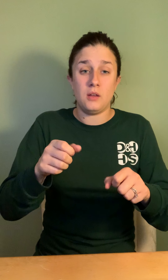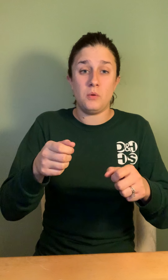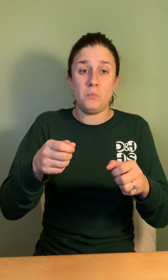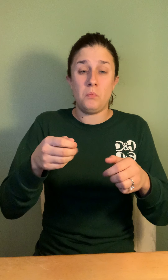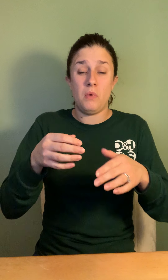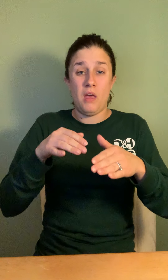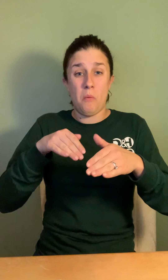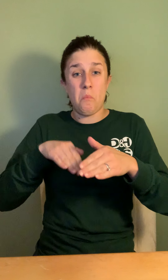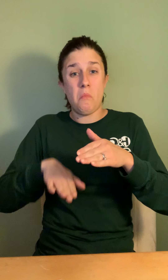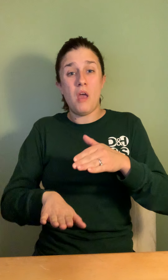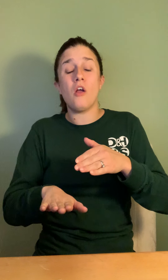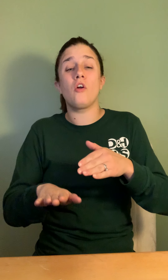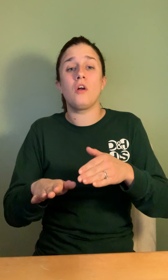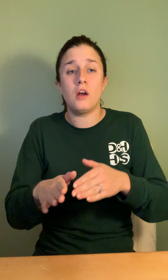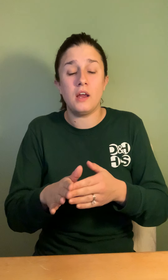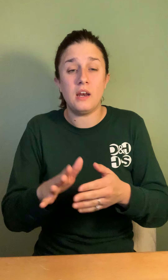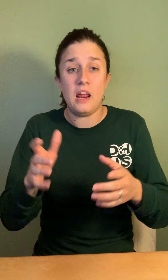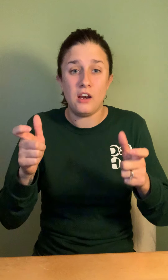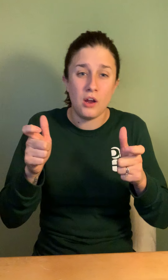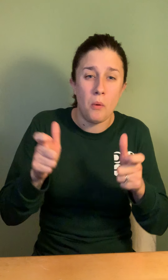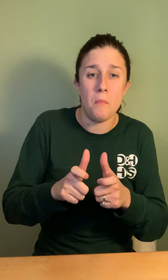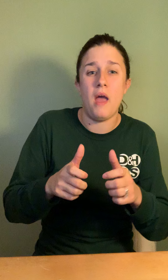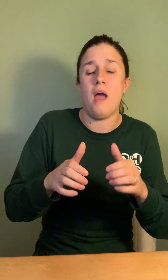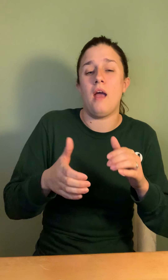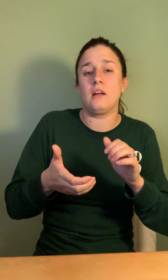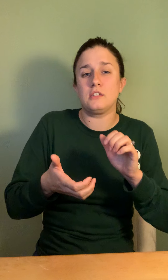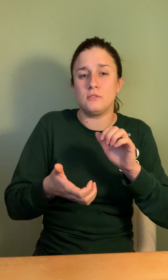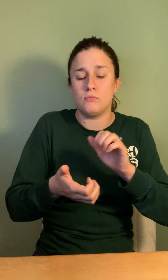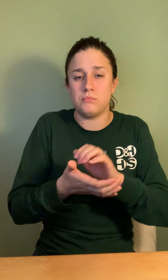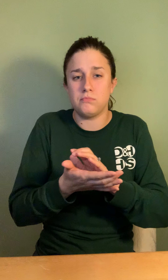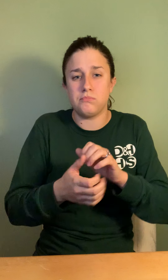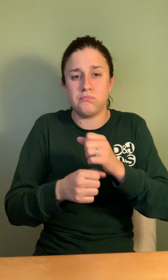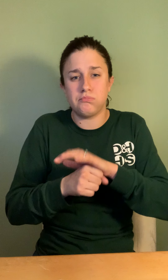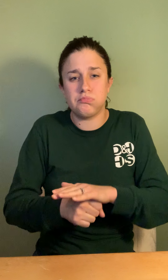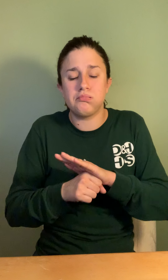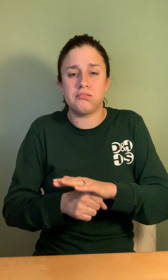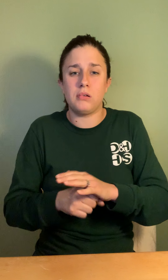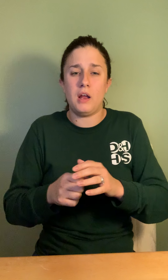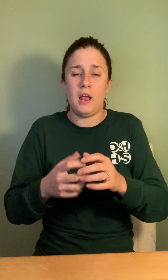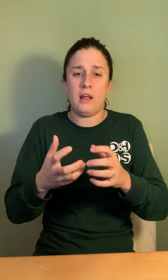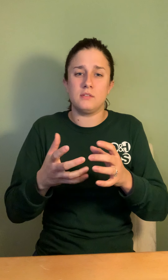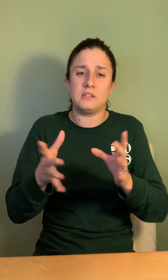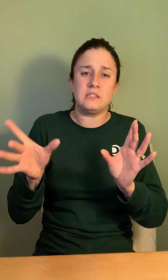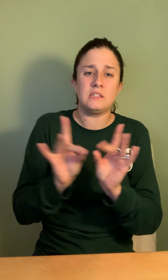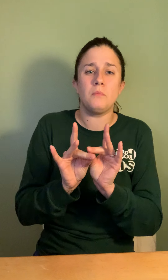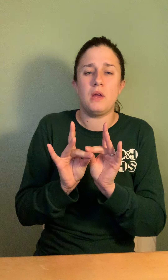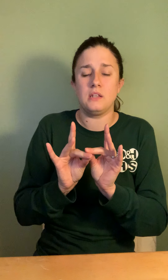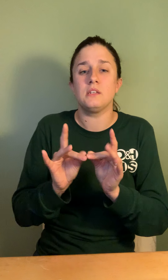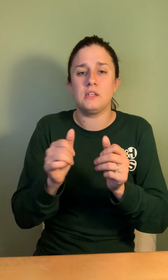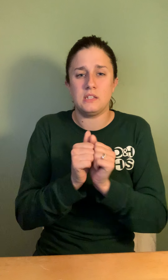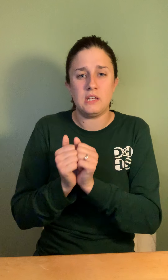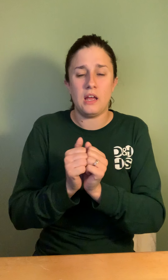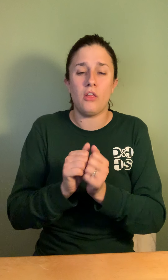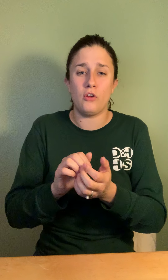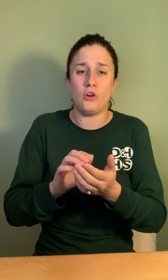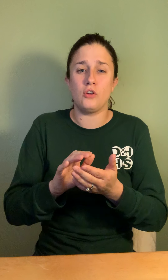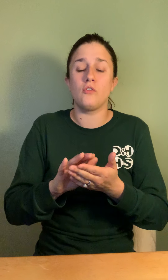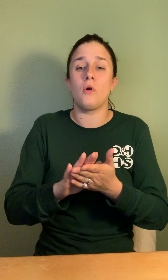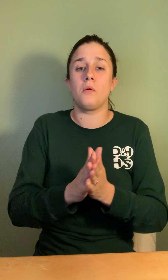then compacted and cemented together to form a brand new rock called a